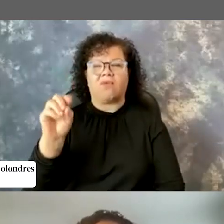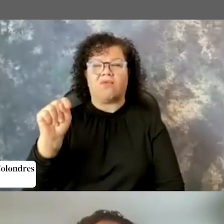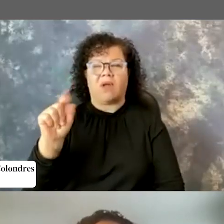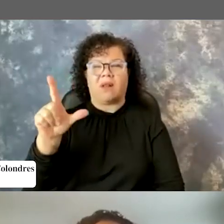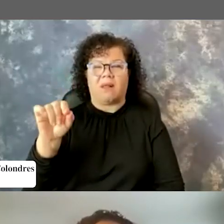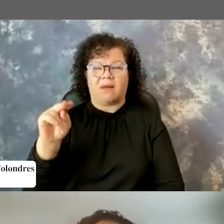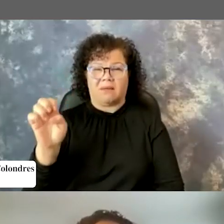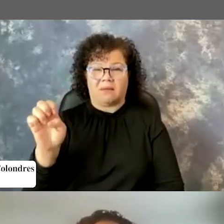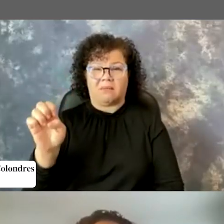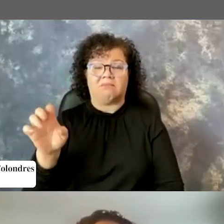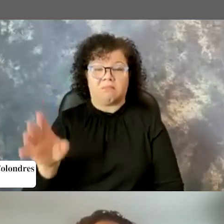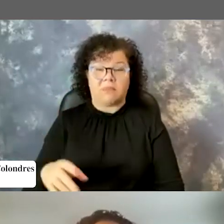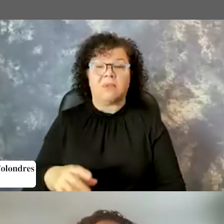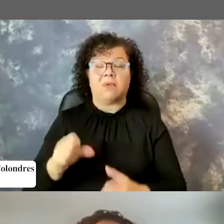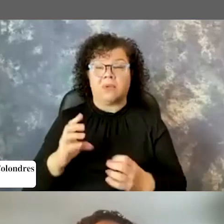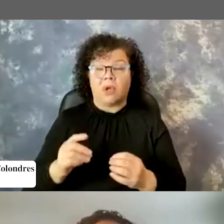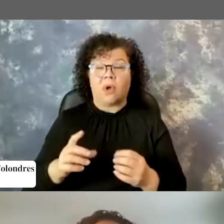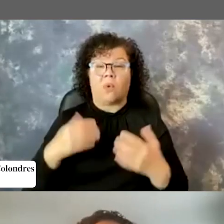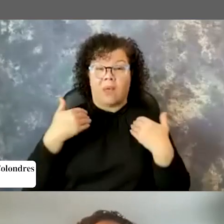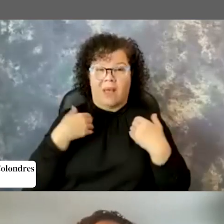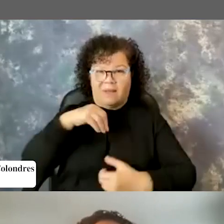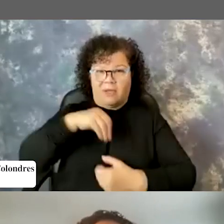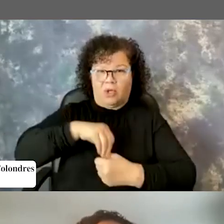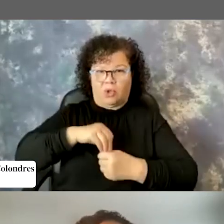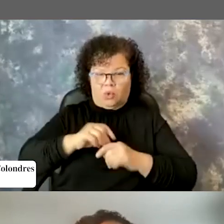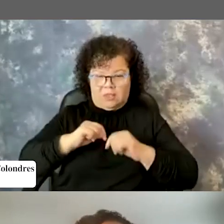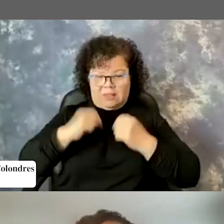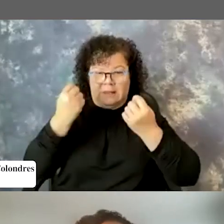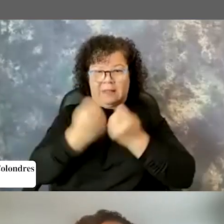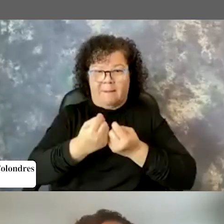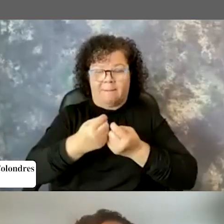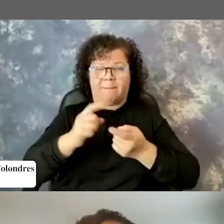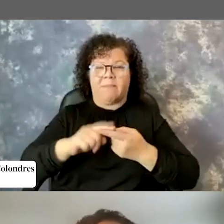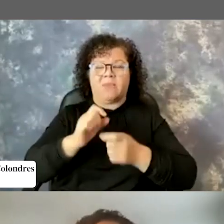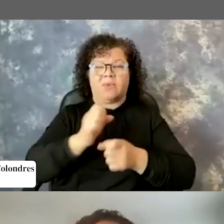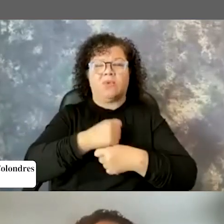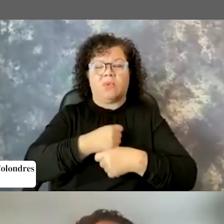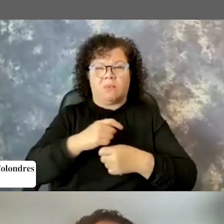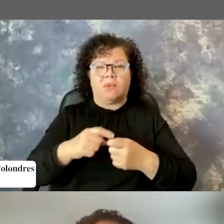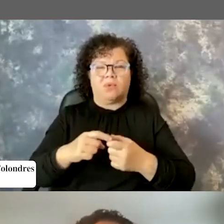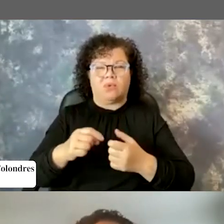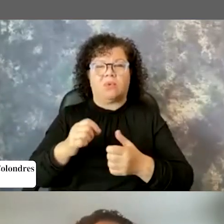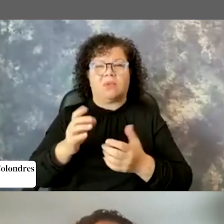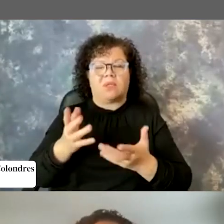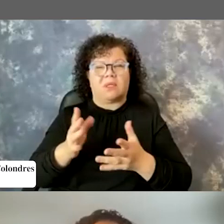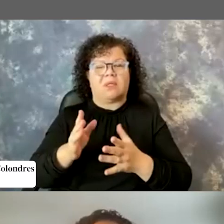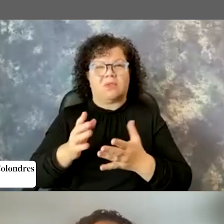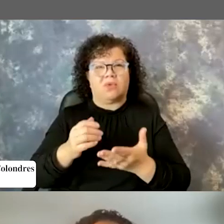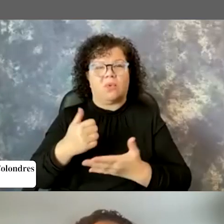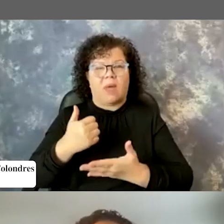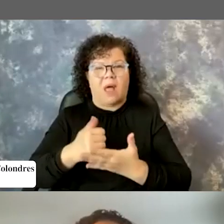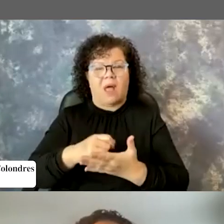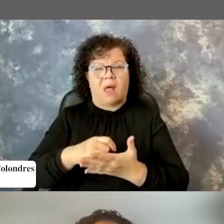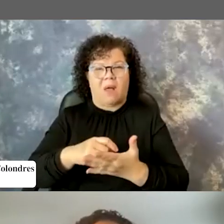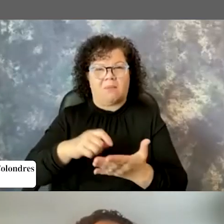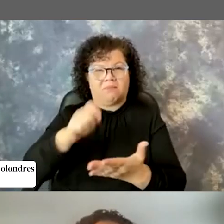an internal team that included grant-making staff to help co-design the questions with Frontline. And for the survey,